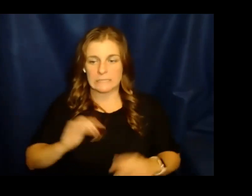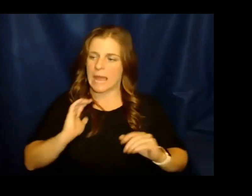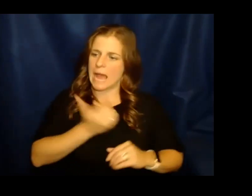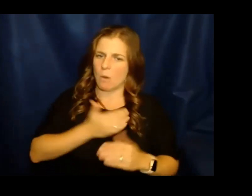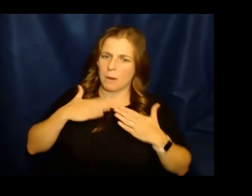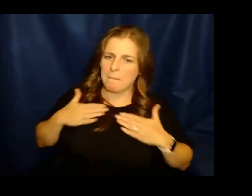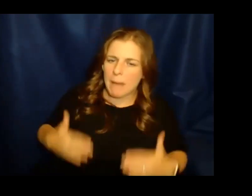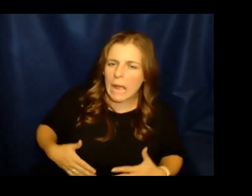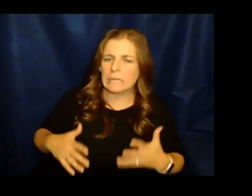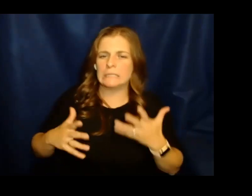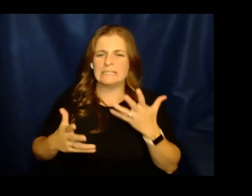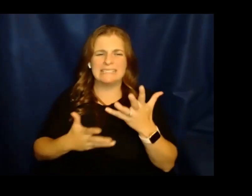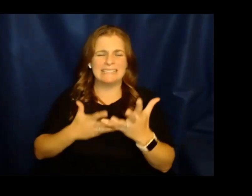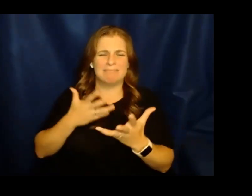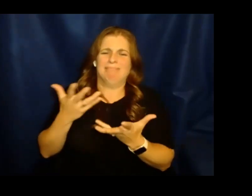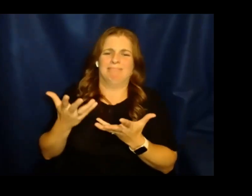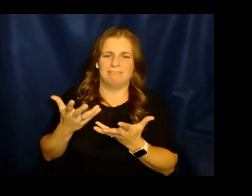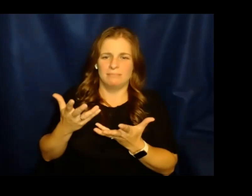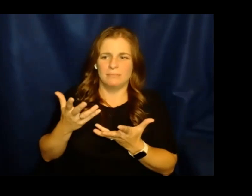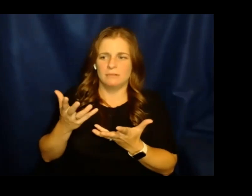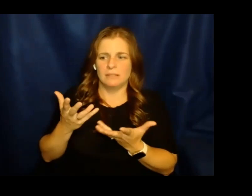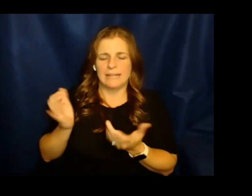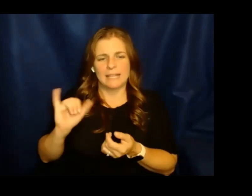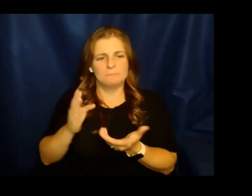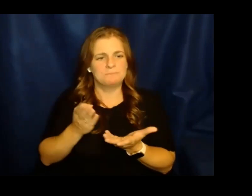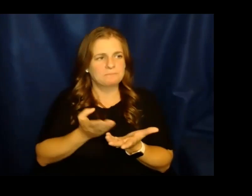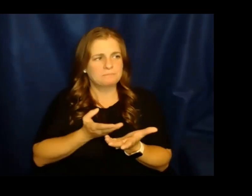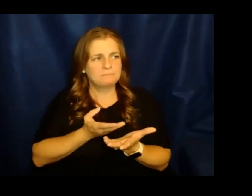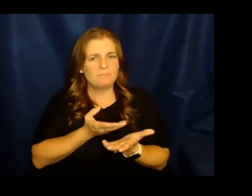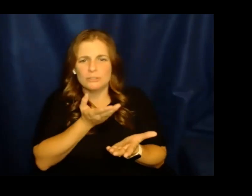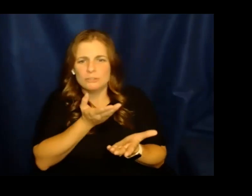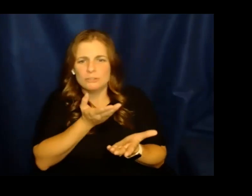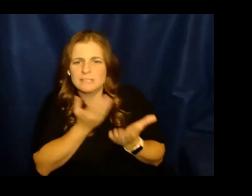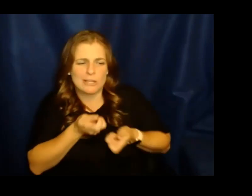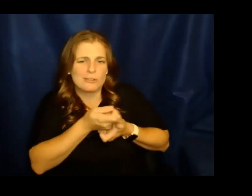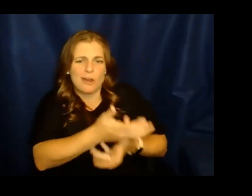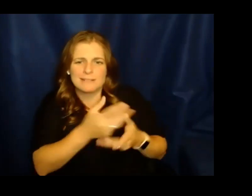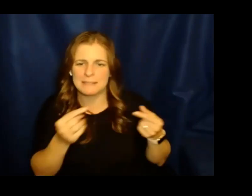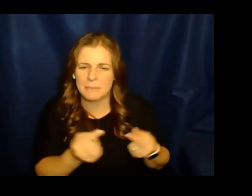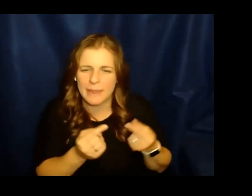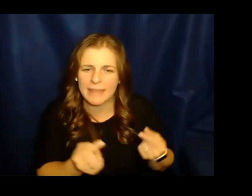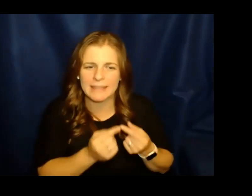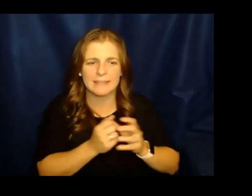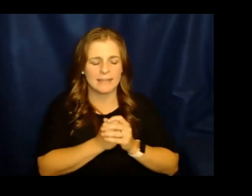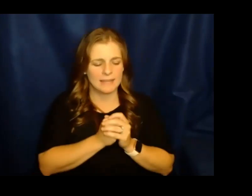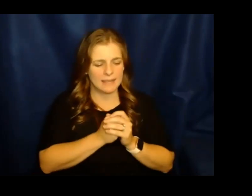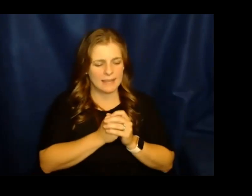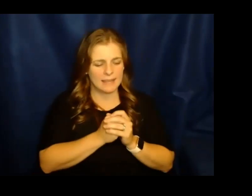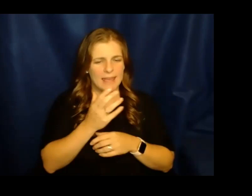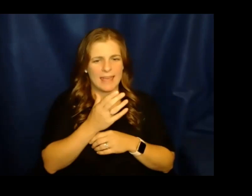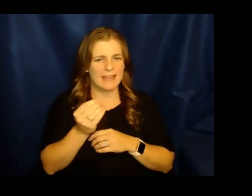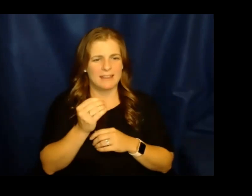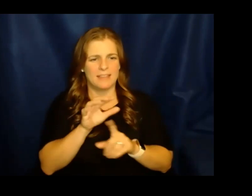ways justify causing the kind of pain and casting the kind of objectionization